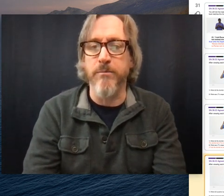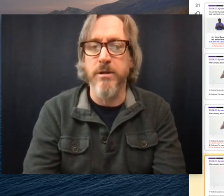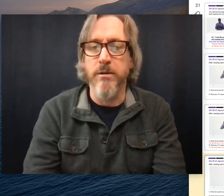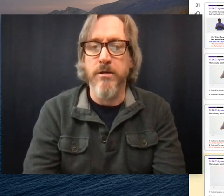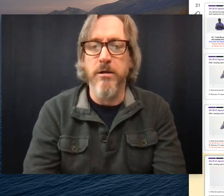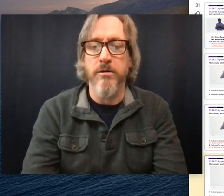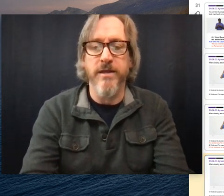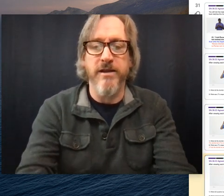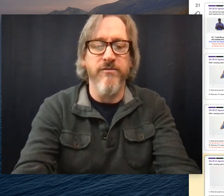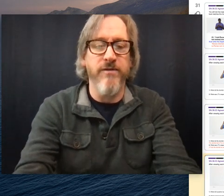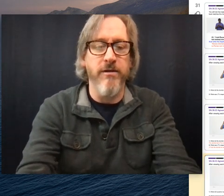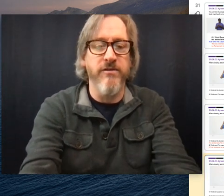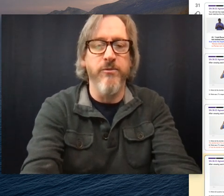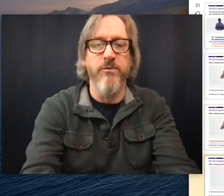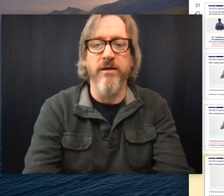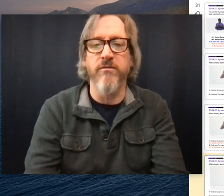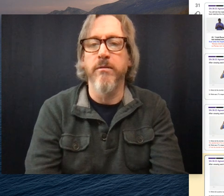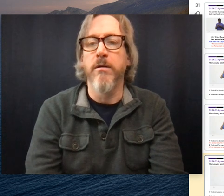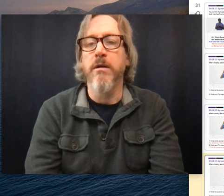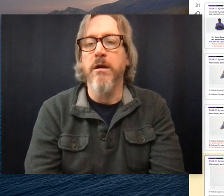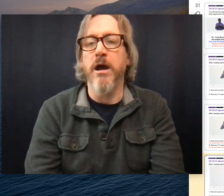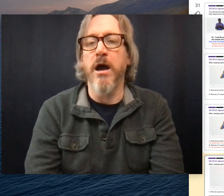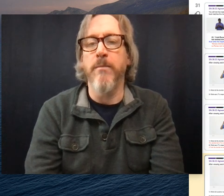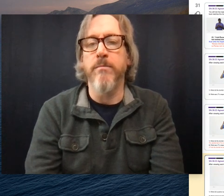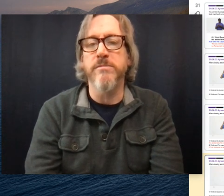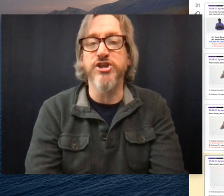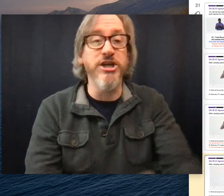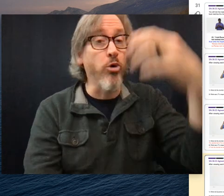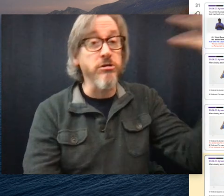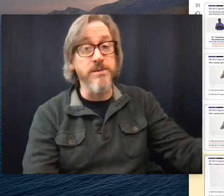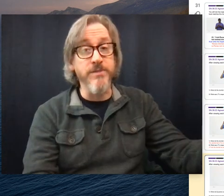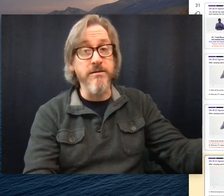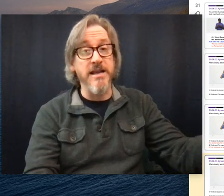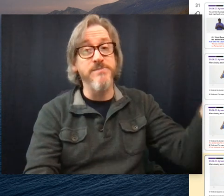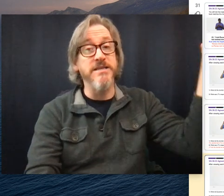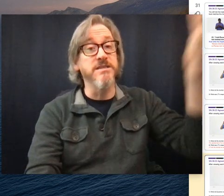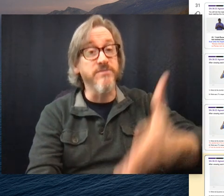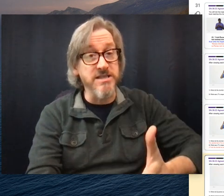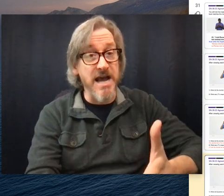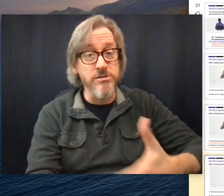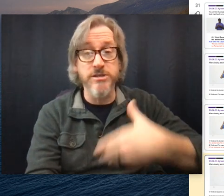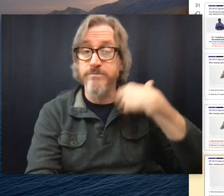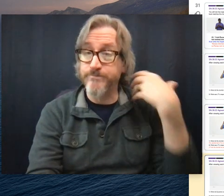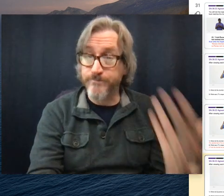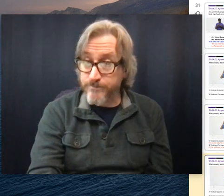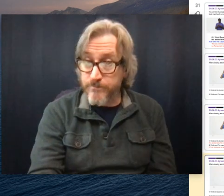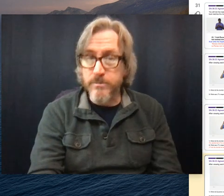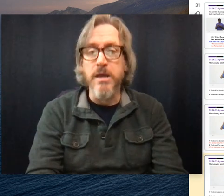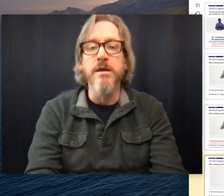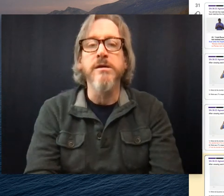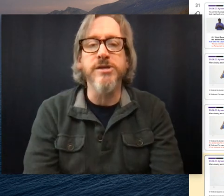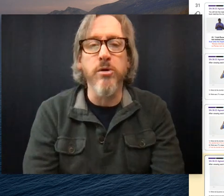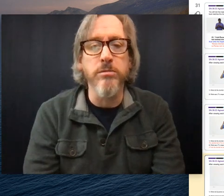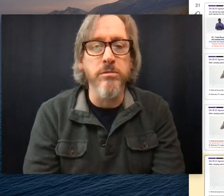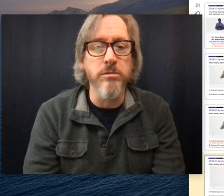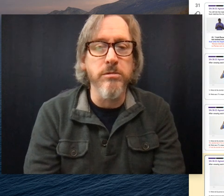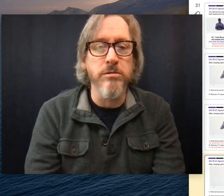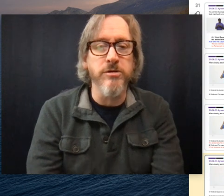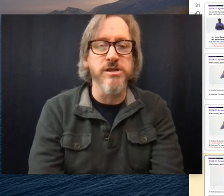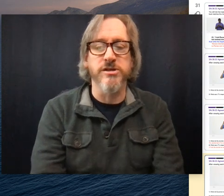her name. That is very disrespectful. She ordered something and it's being delivered to the house.